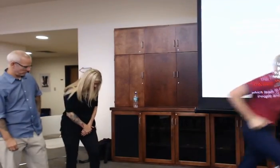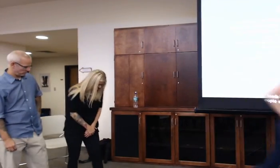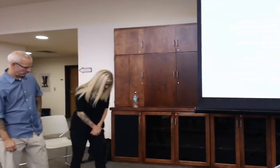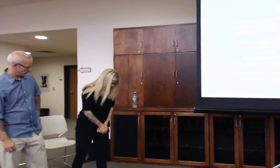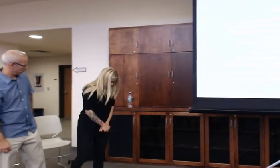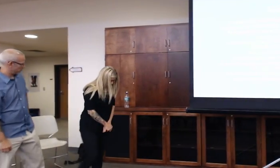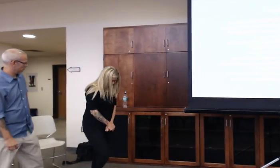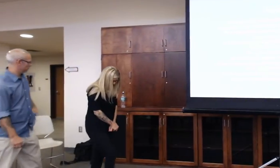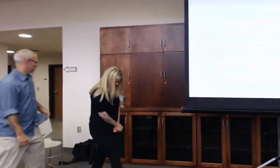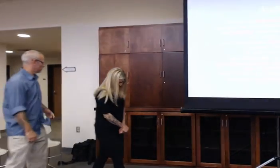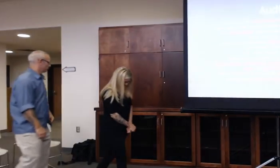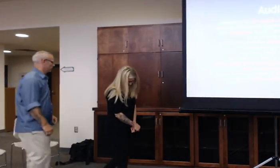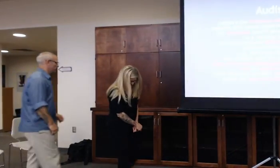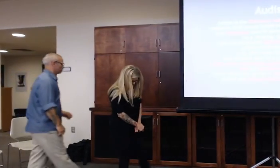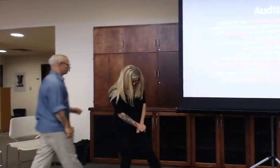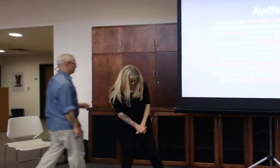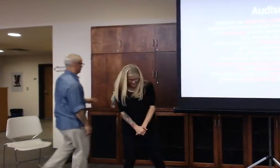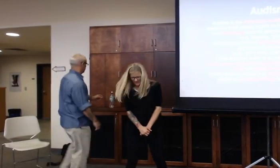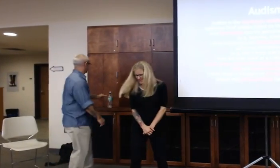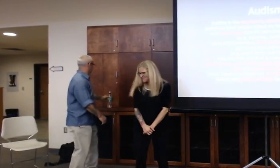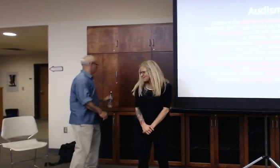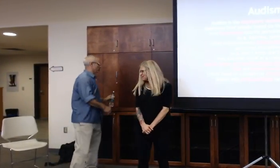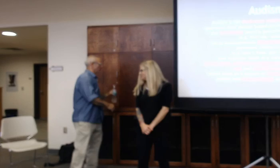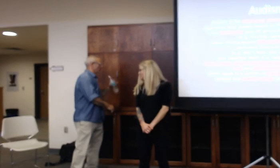truly look like? So that internal oppression.